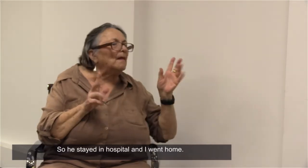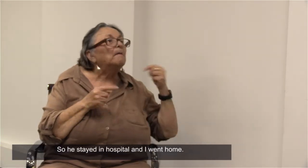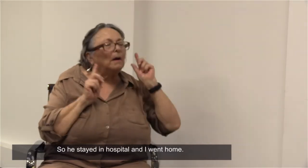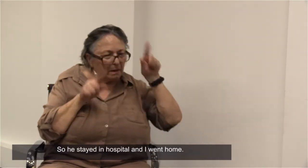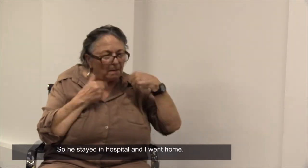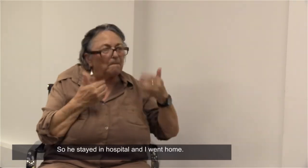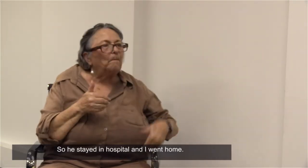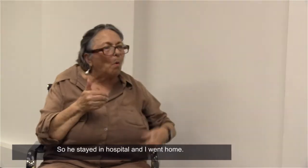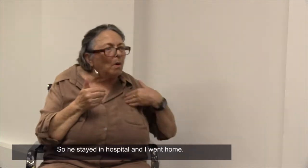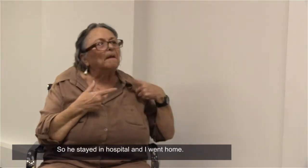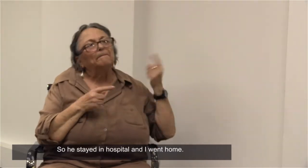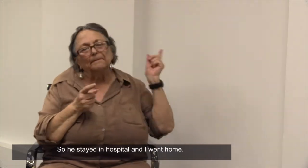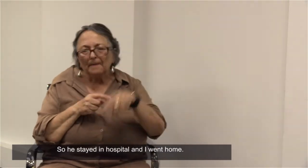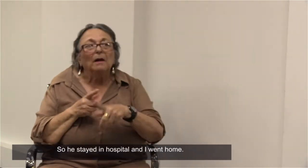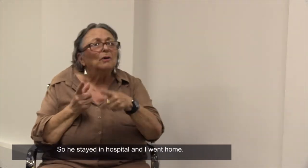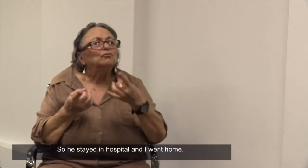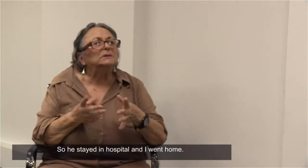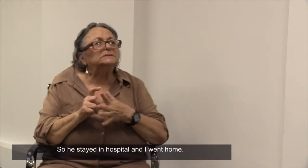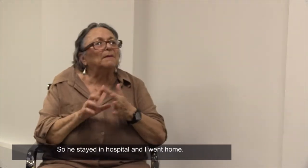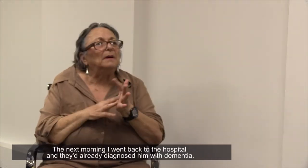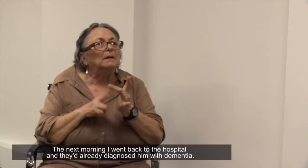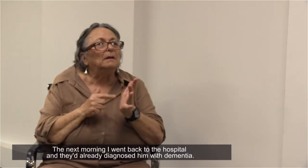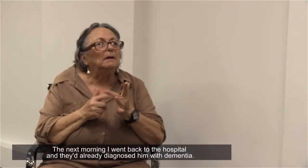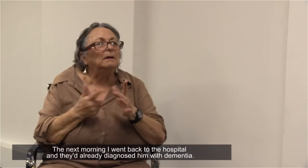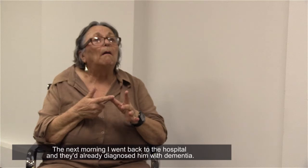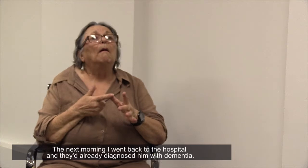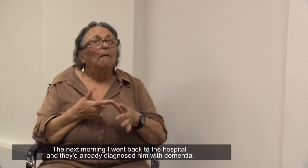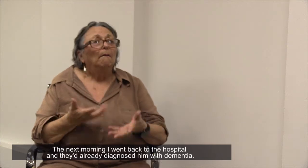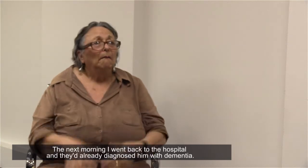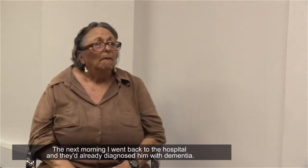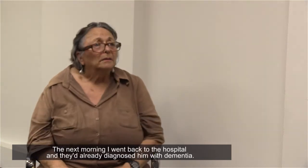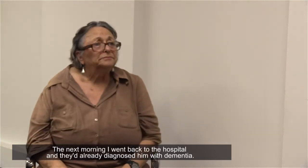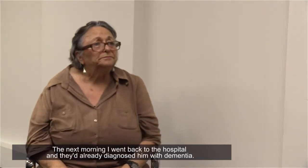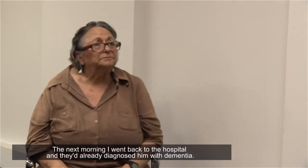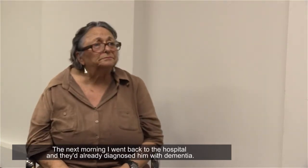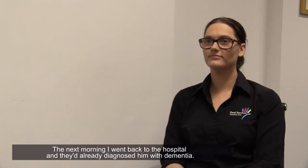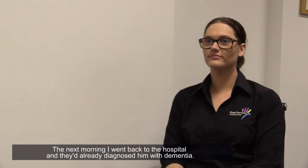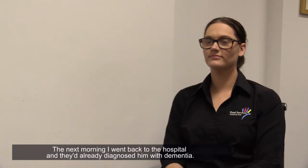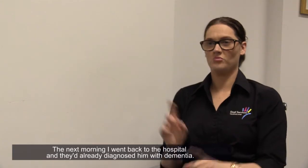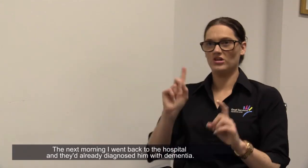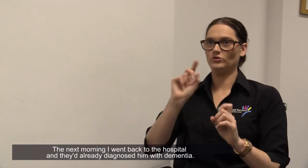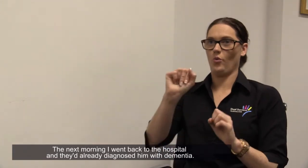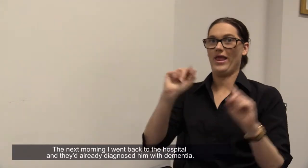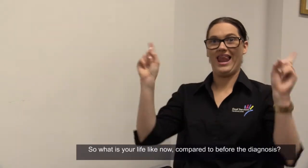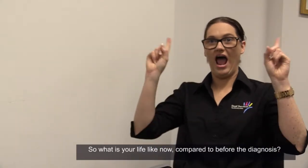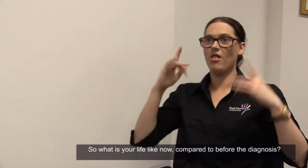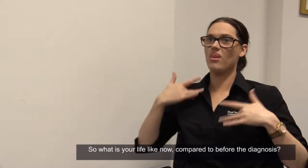So he stayed in hospital and I went home. The next morning I went back to the hospital and they'd already diagnosed him with dementia. So what is